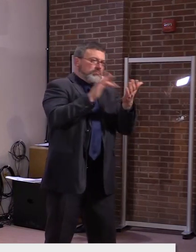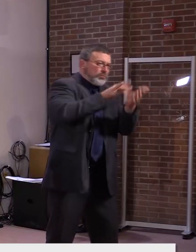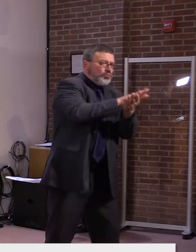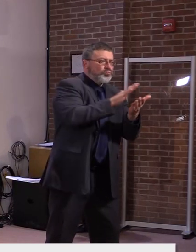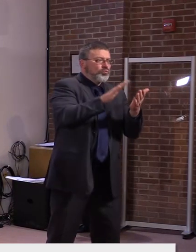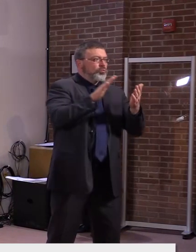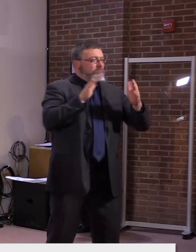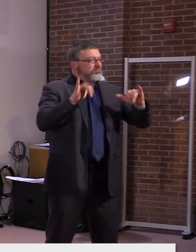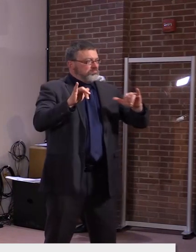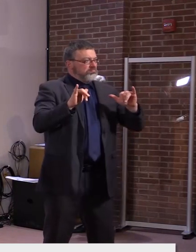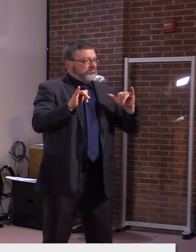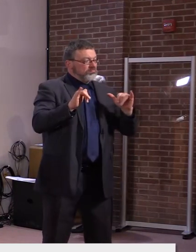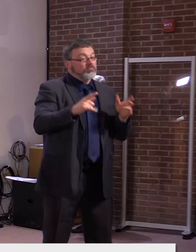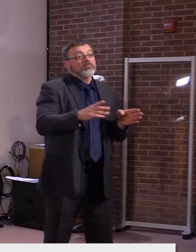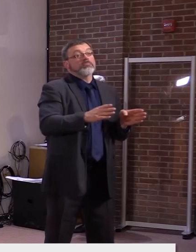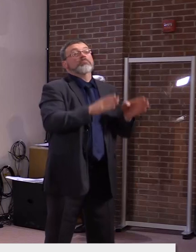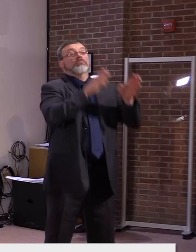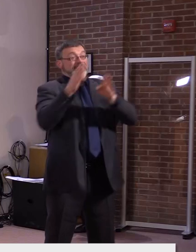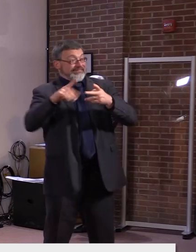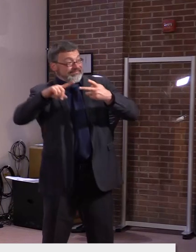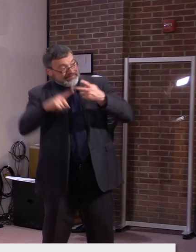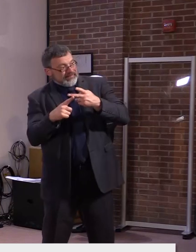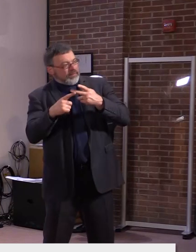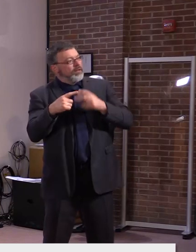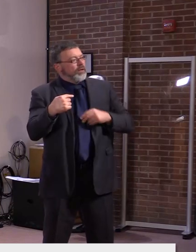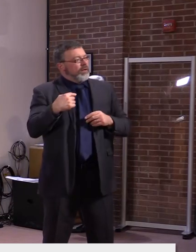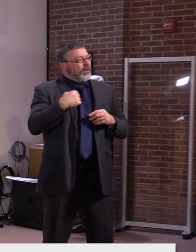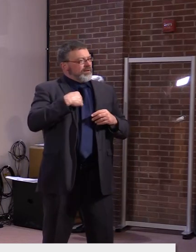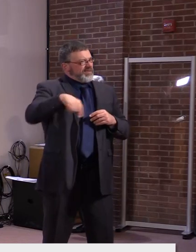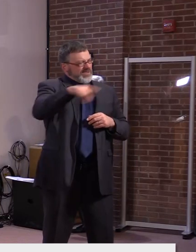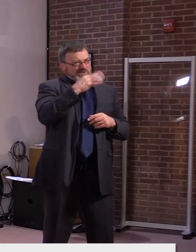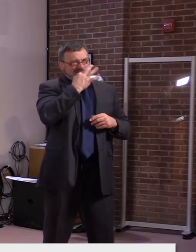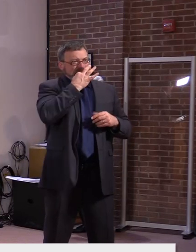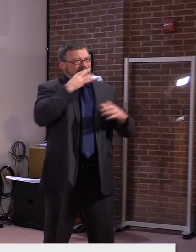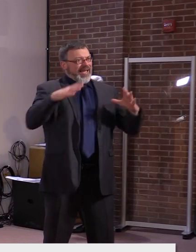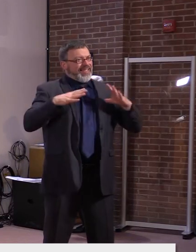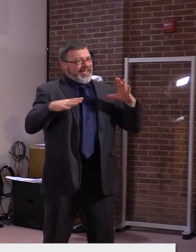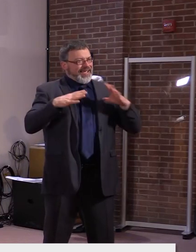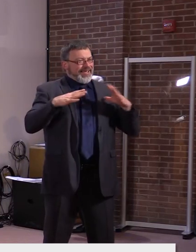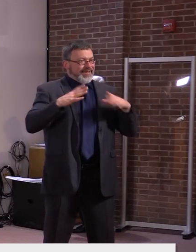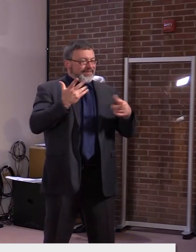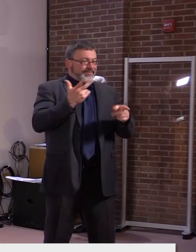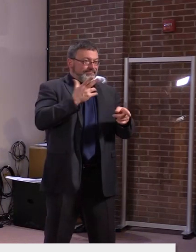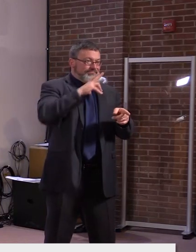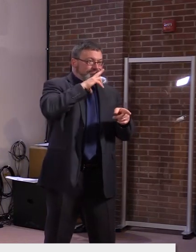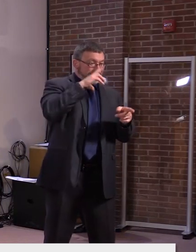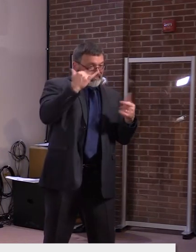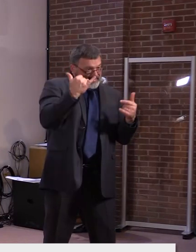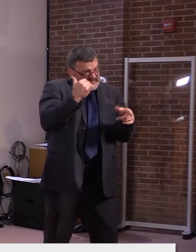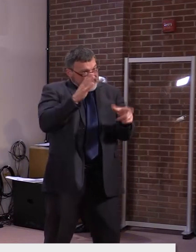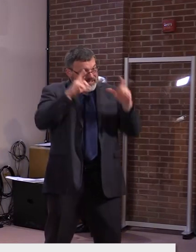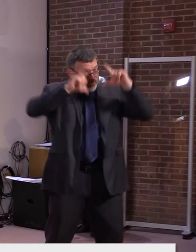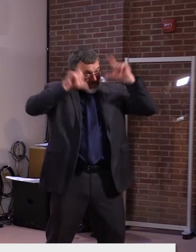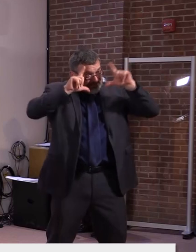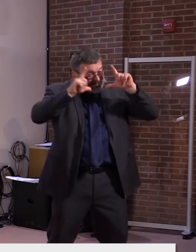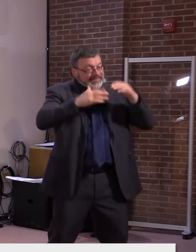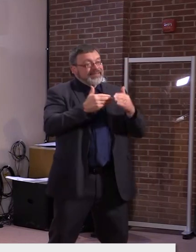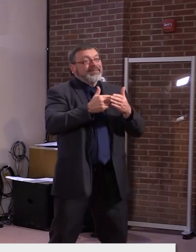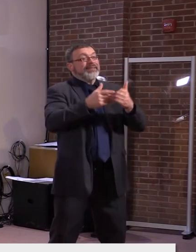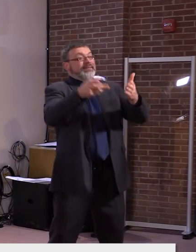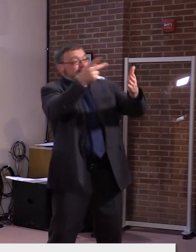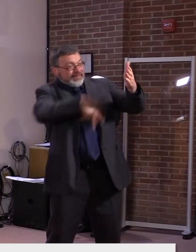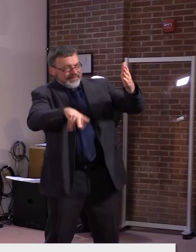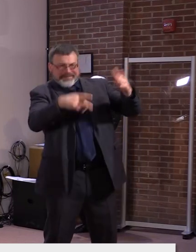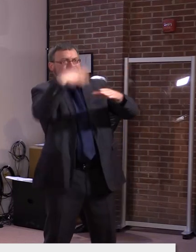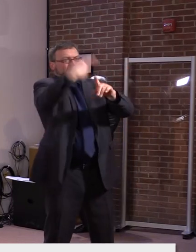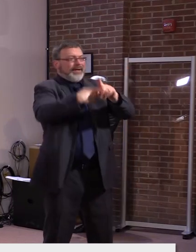we wanted to get through the holiday period utilizing our current mitigation recommendations. Holidays bring increased opportunities for